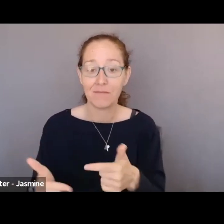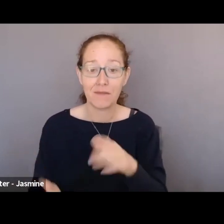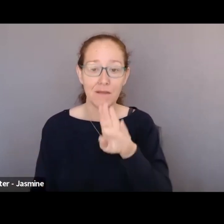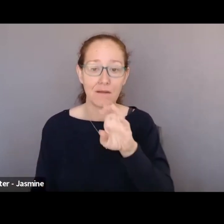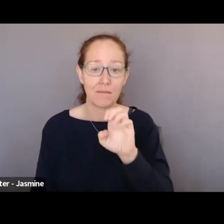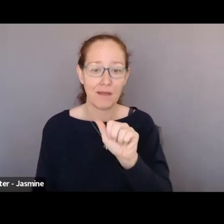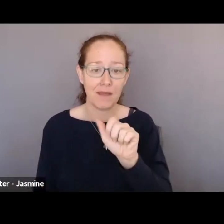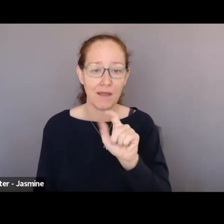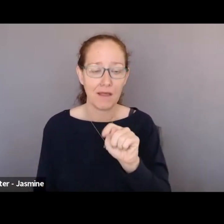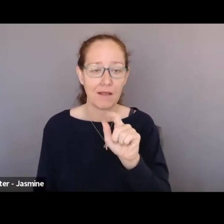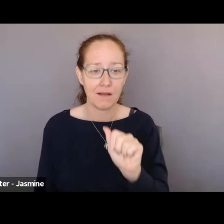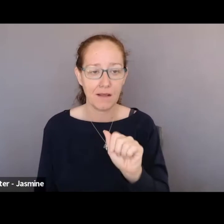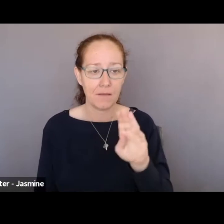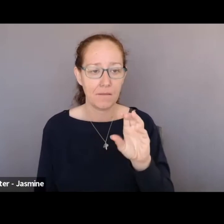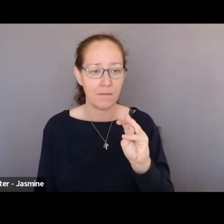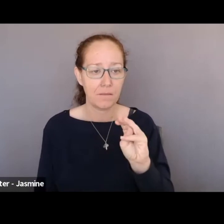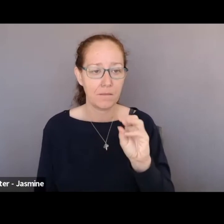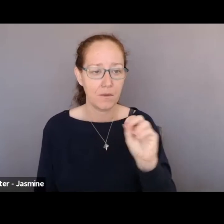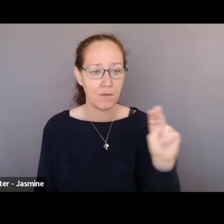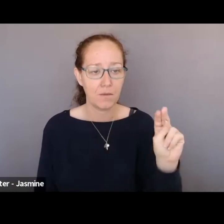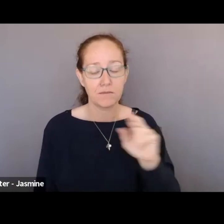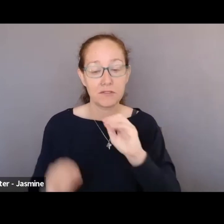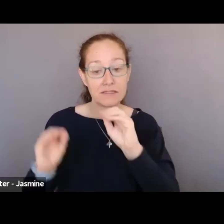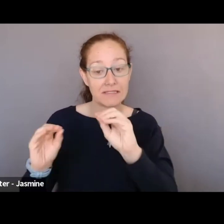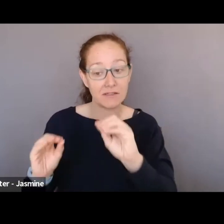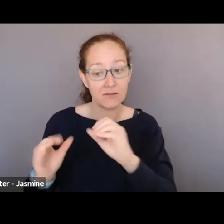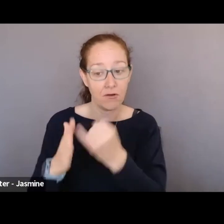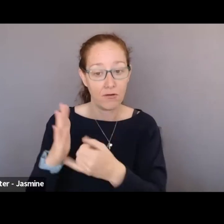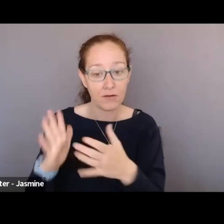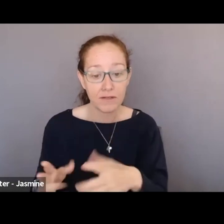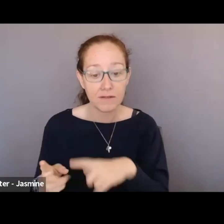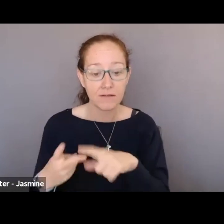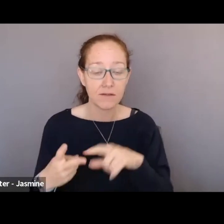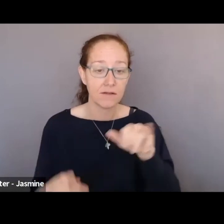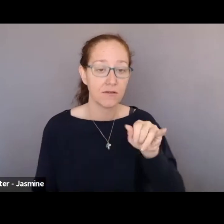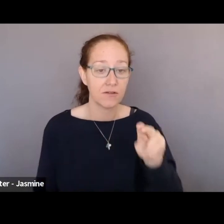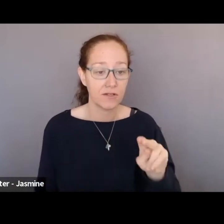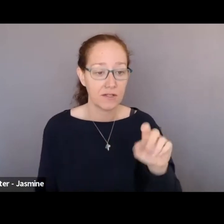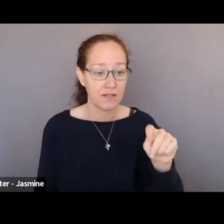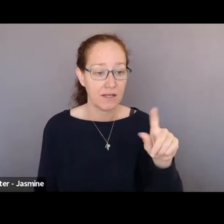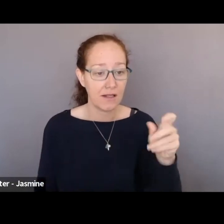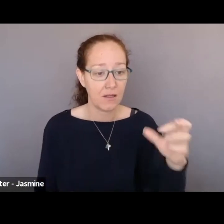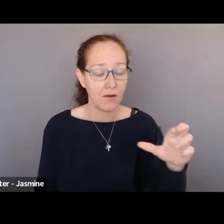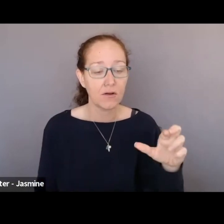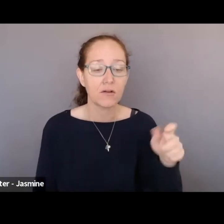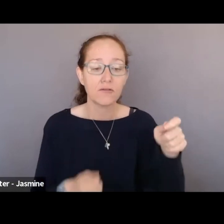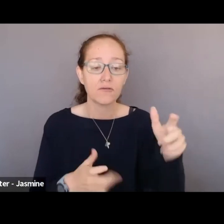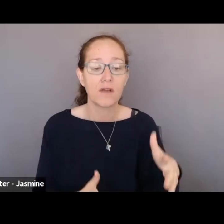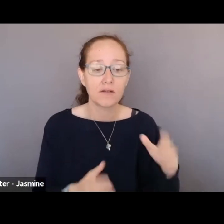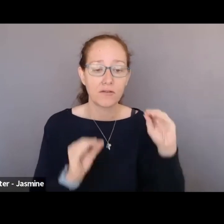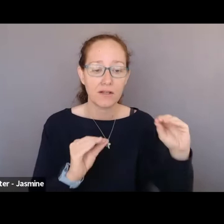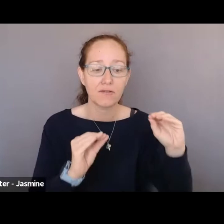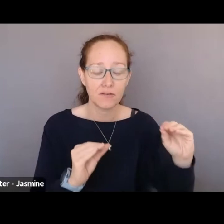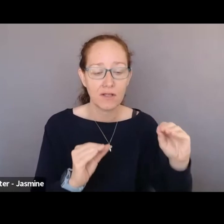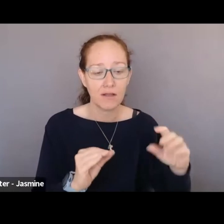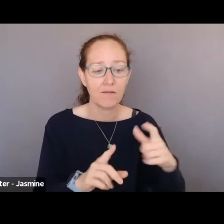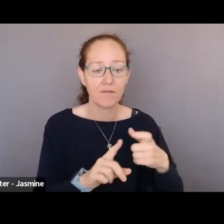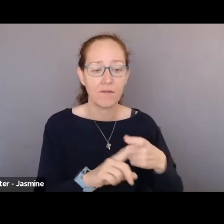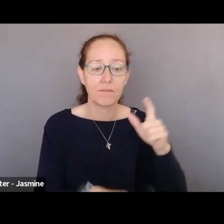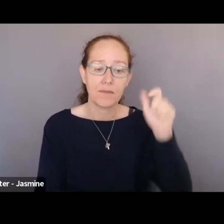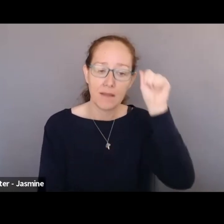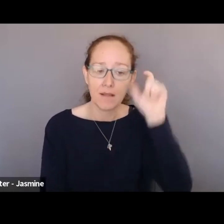Moon, who is a teaching artist, Jean Taylor, the Director of Education at Lincoln Center for the